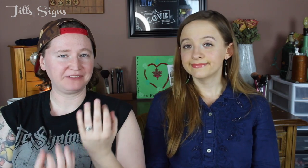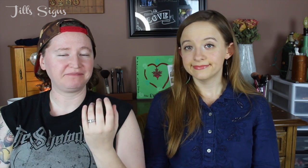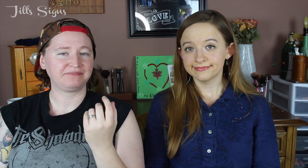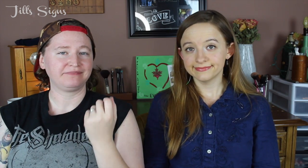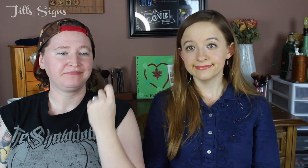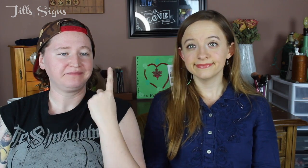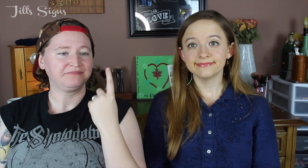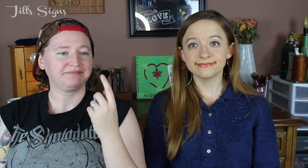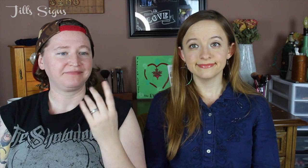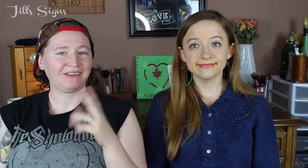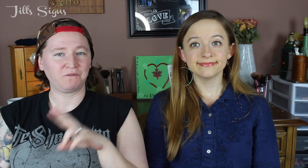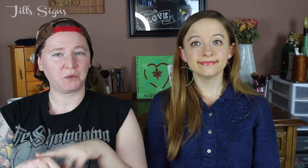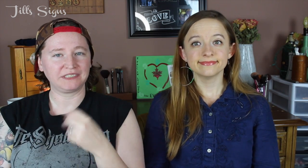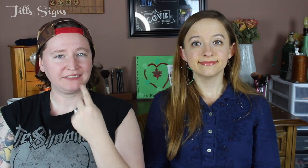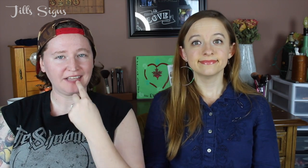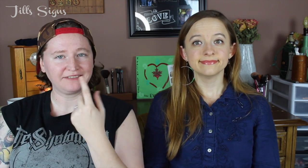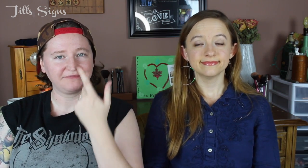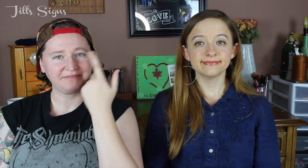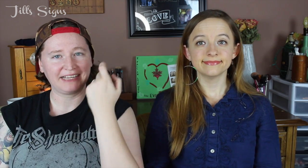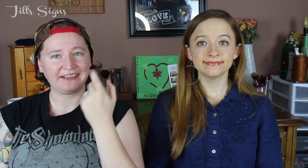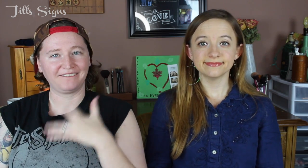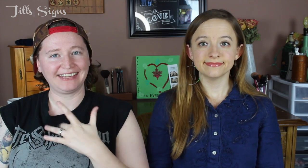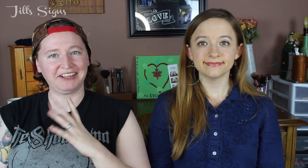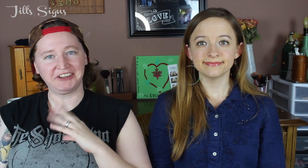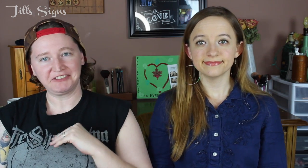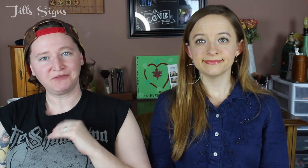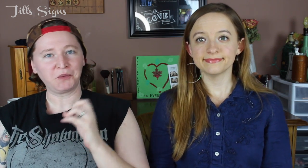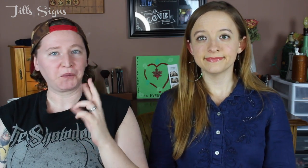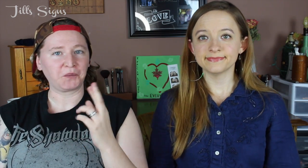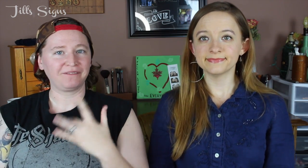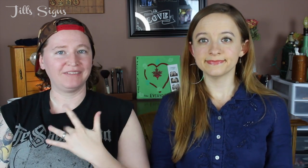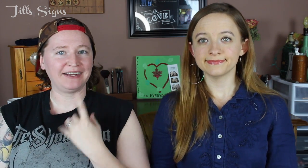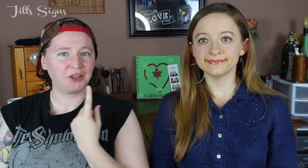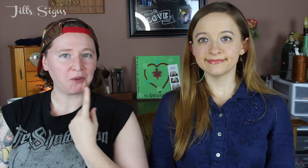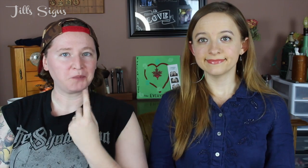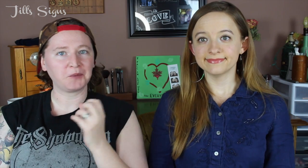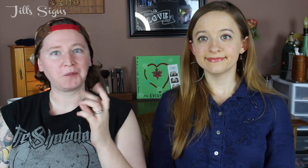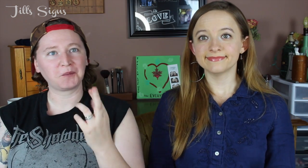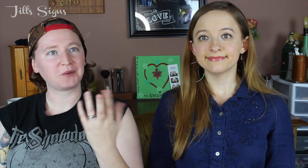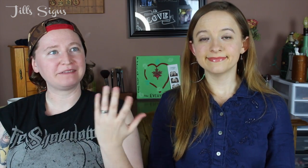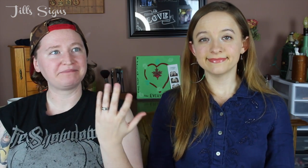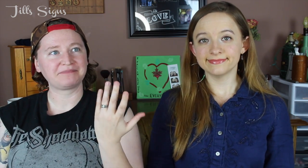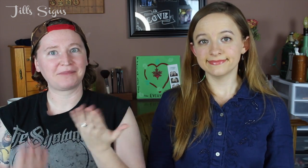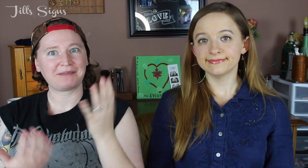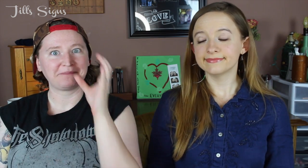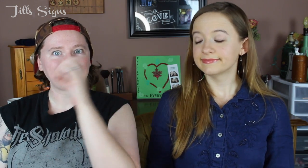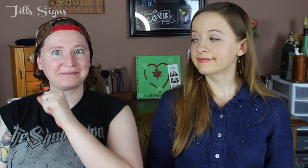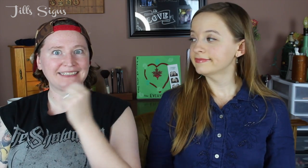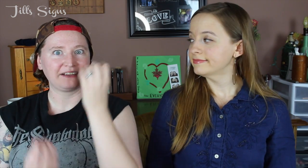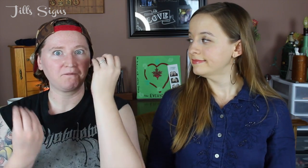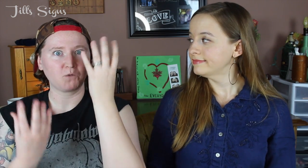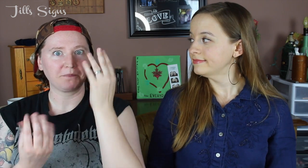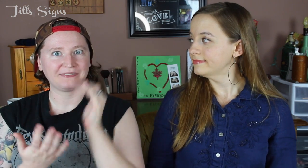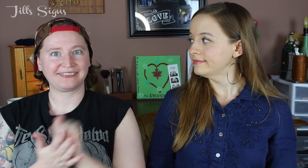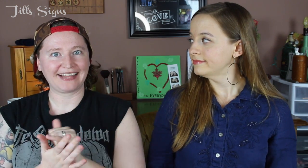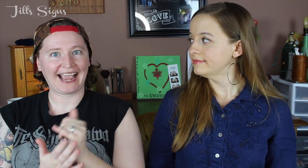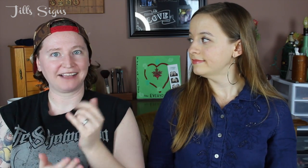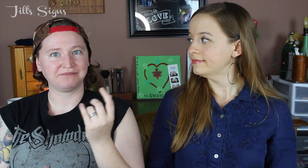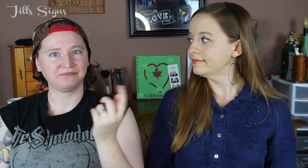in hearing families. And of course it sucks because, you feel kind of bad or you feel lonely or you feel like, you're missing out